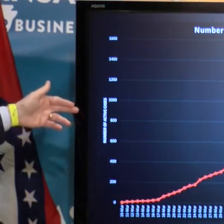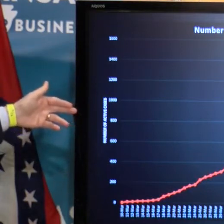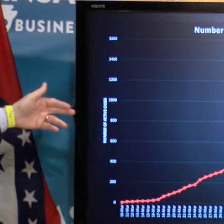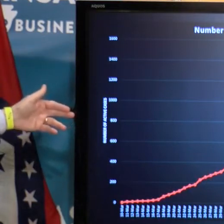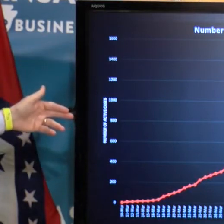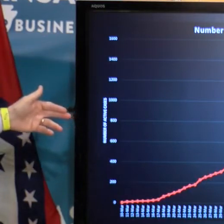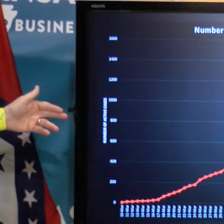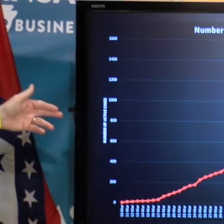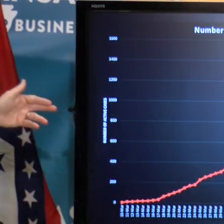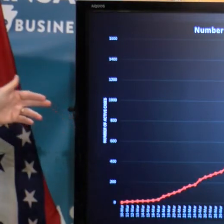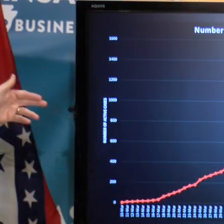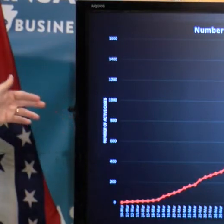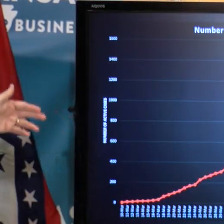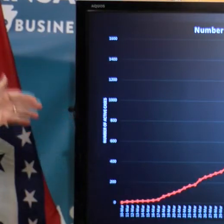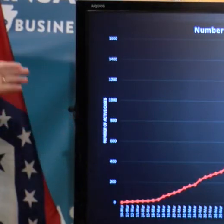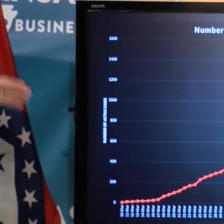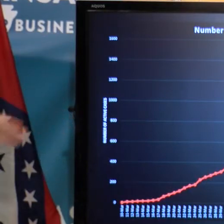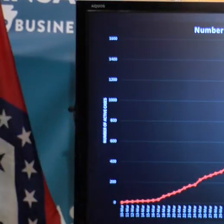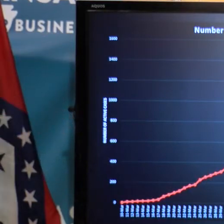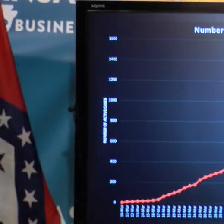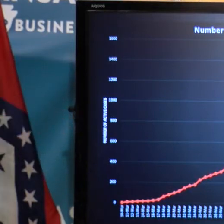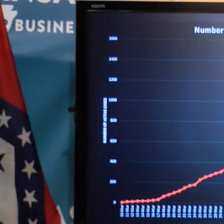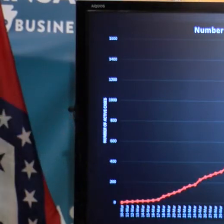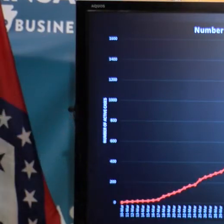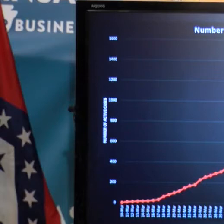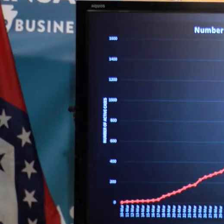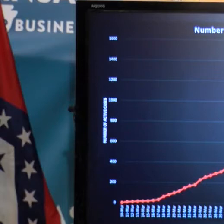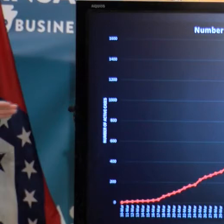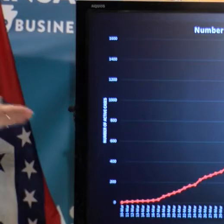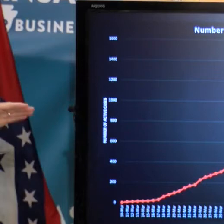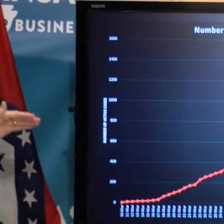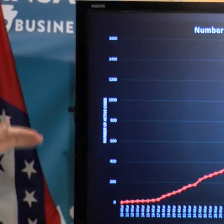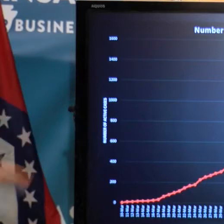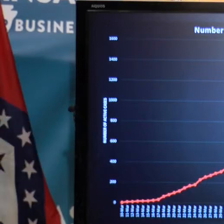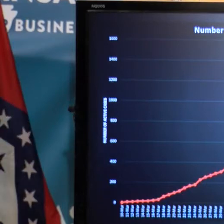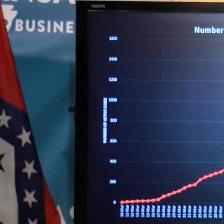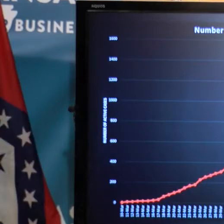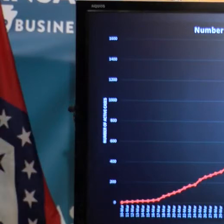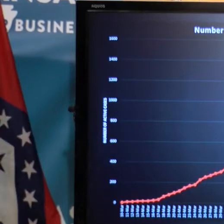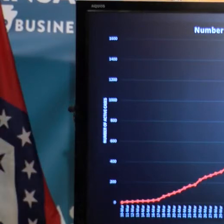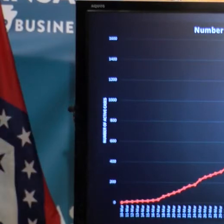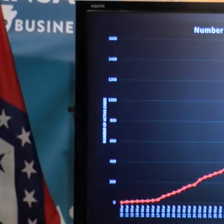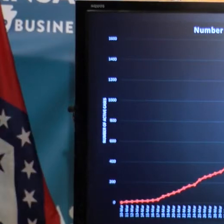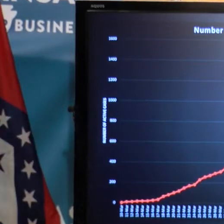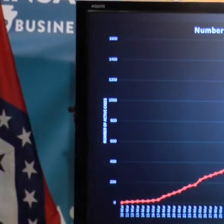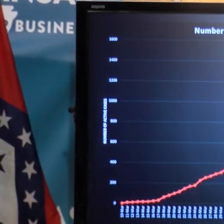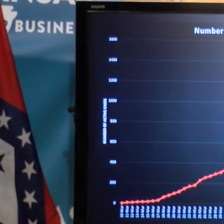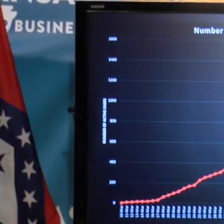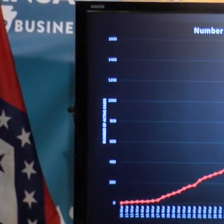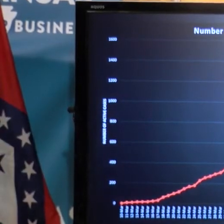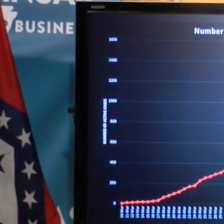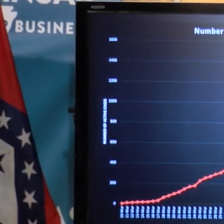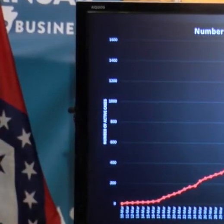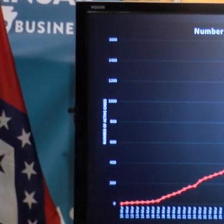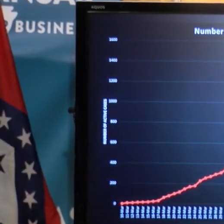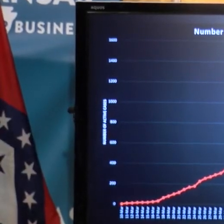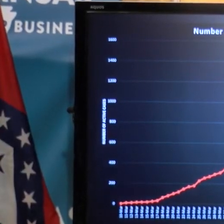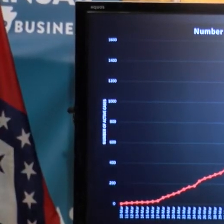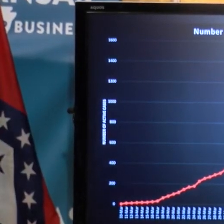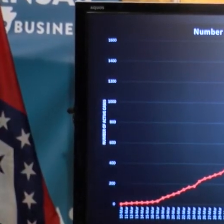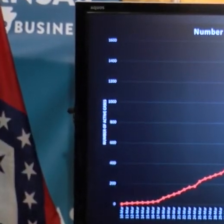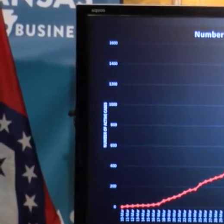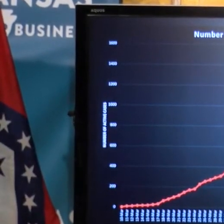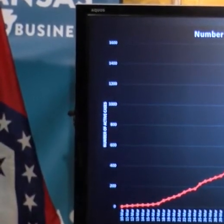down to about 800 and some active cases. So we're still way, way below where we were at the peak.